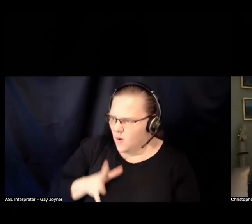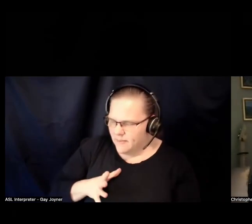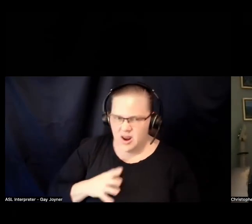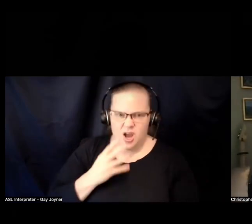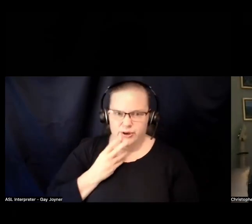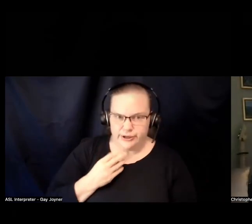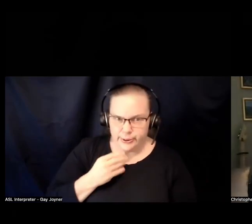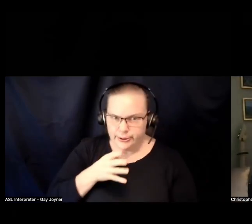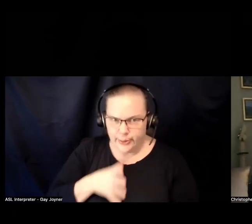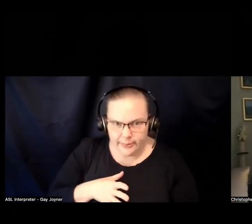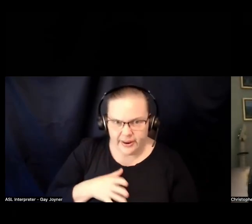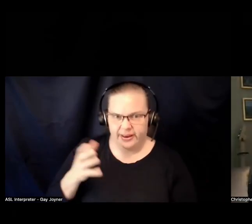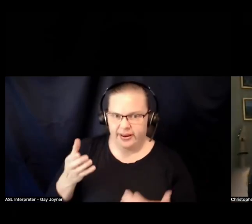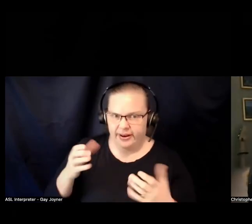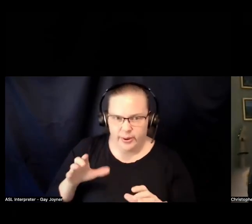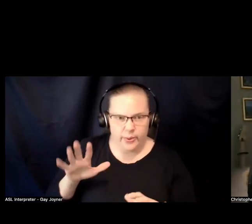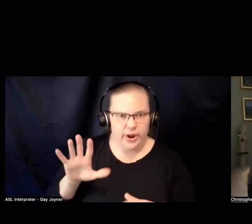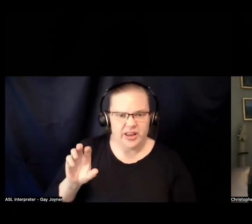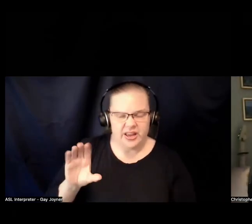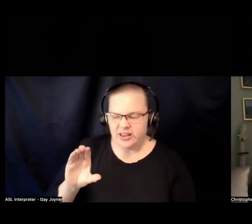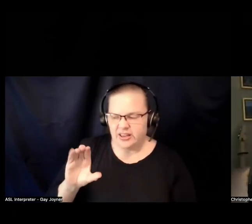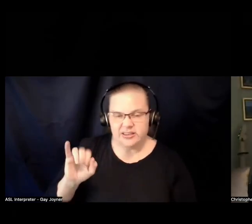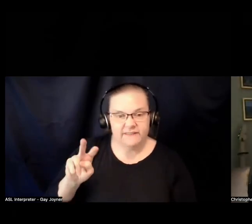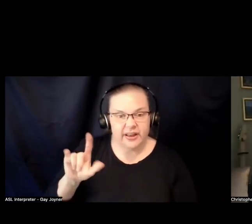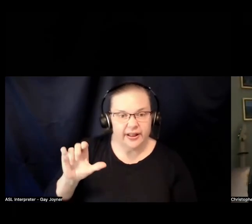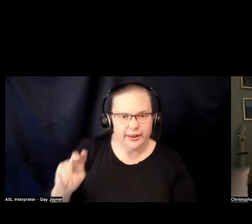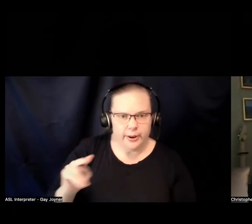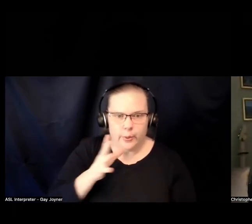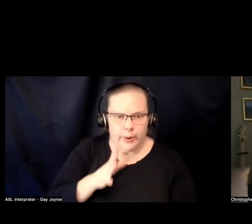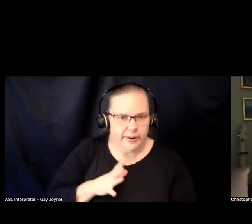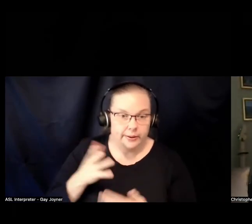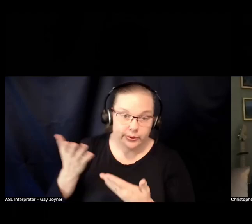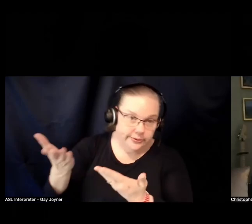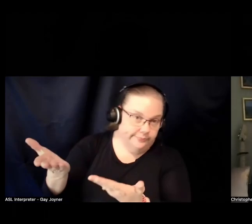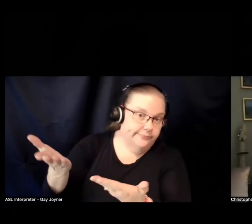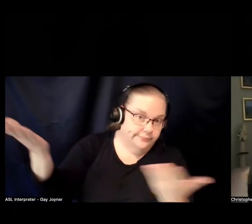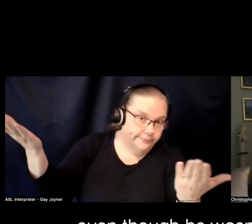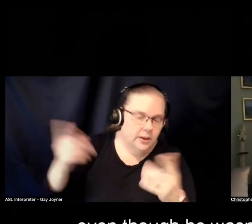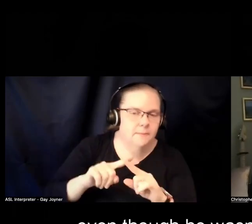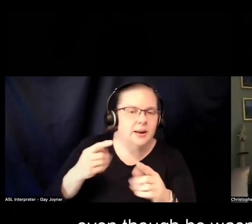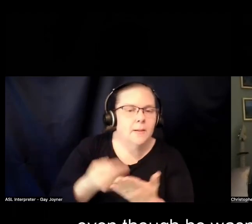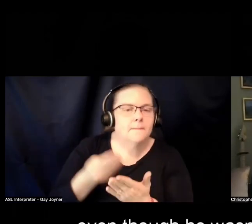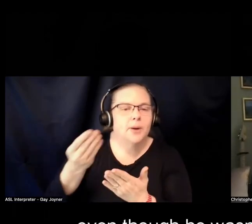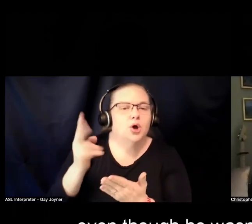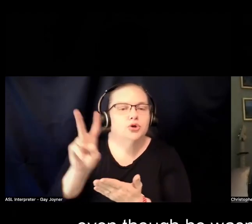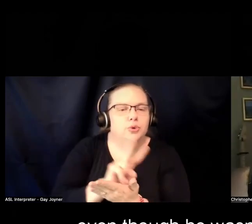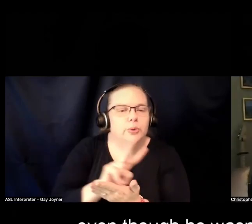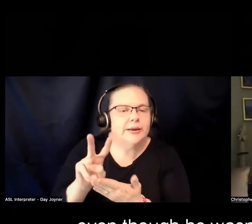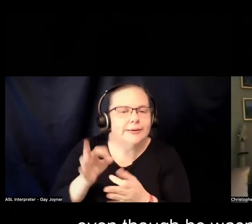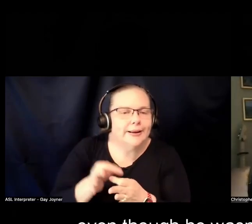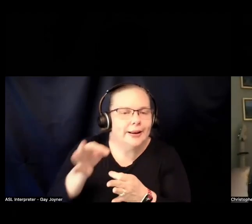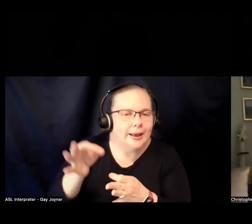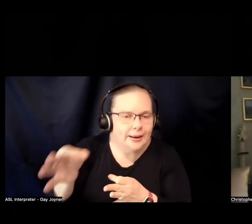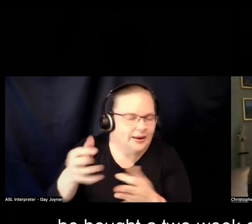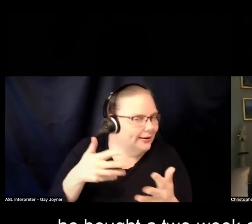He didn't want a civilian woman. He was who he was. So he bought a 2-week delay, even though he wasn't on the Senate Armed